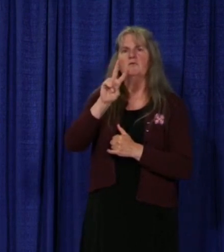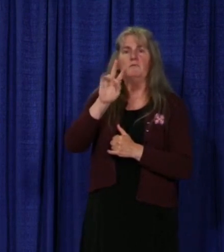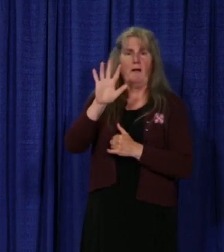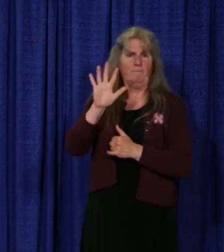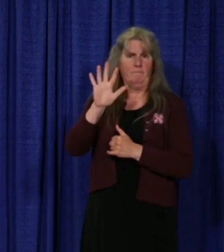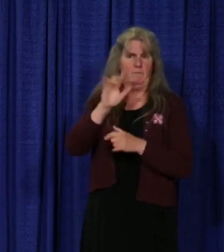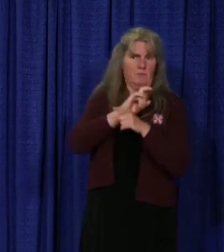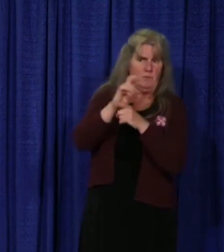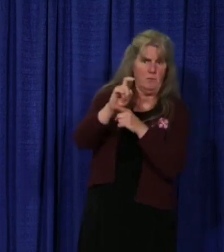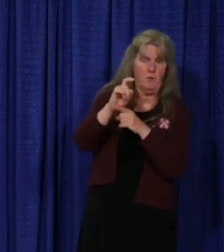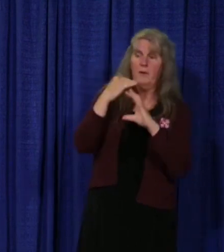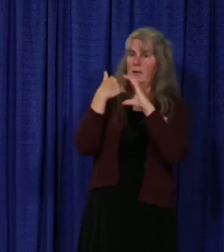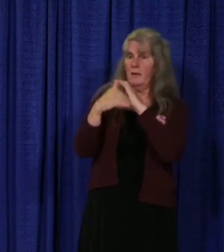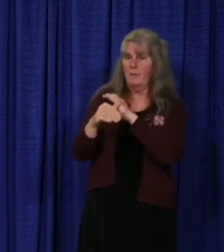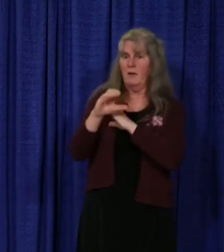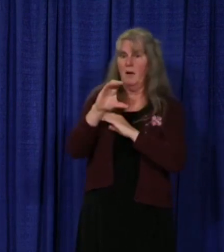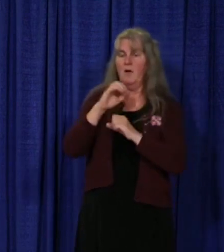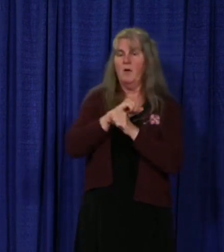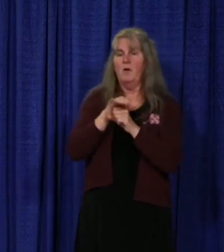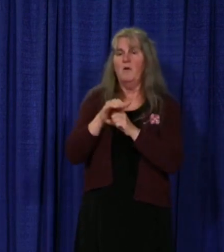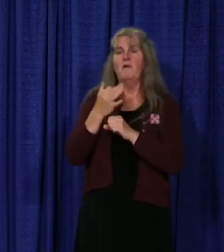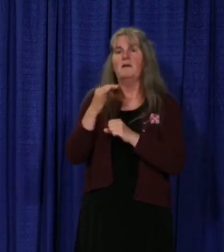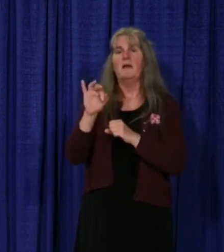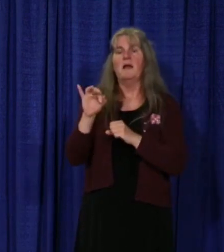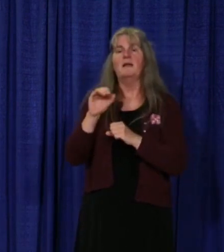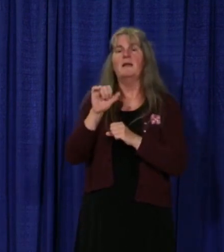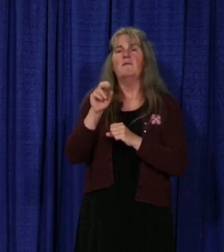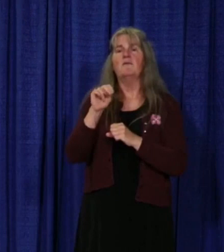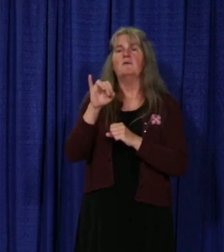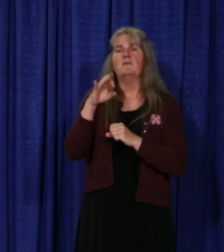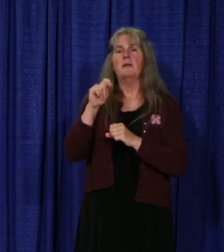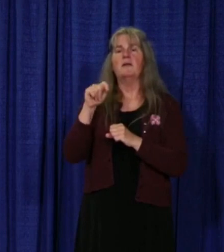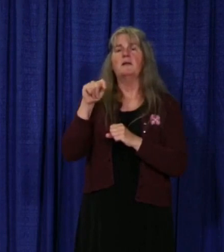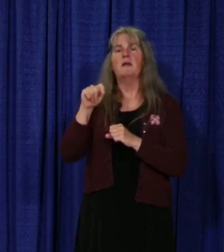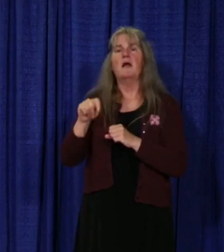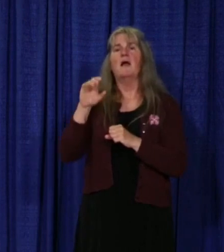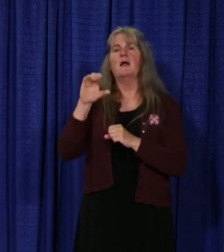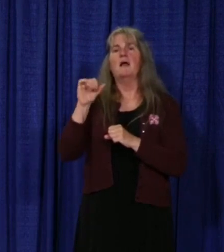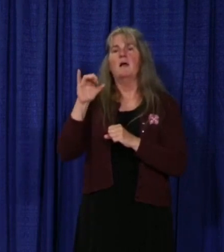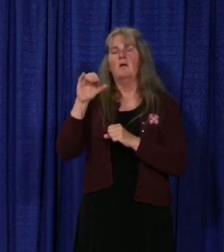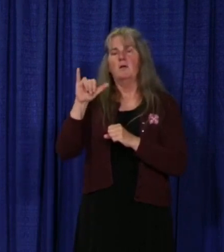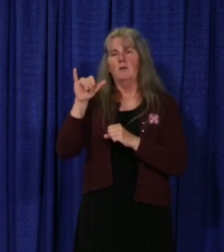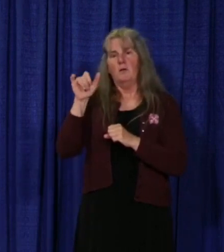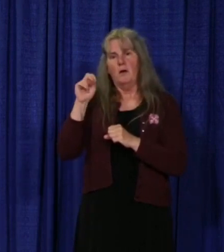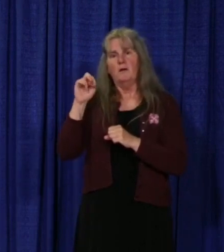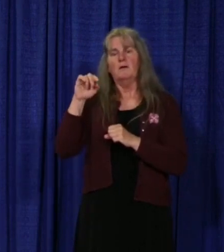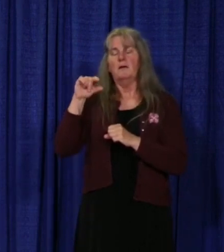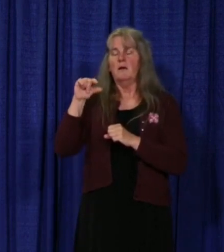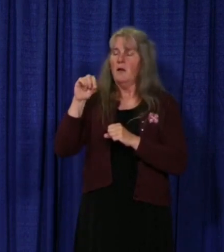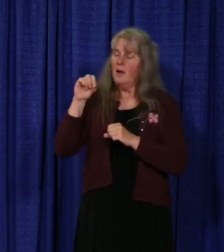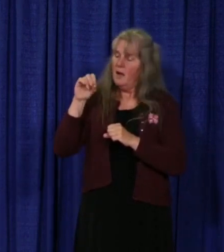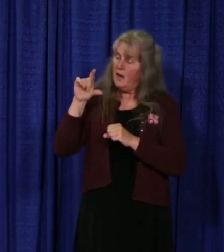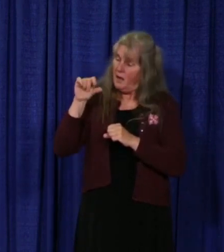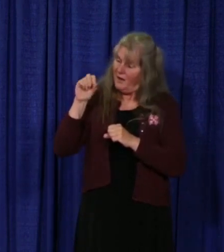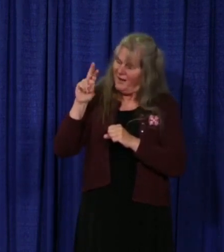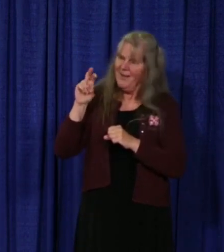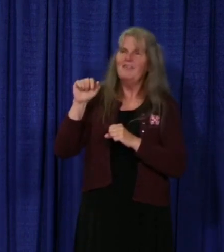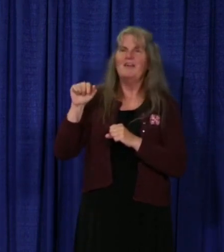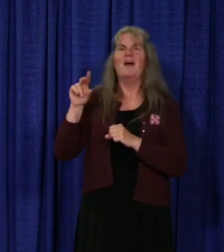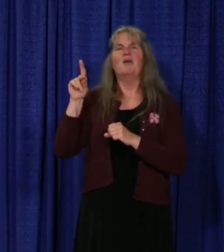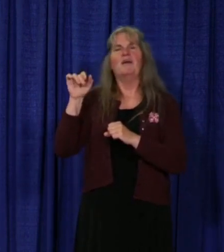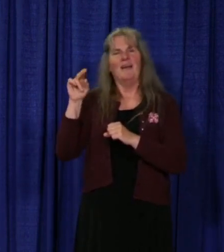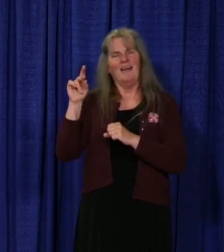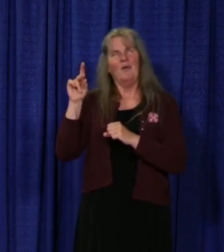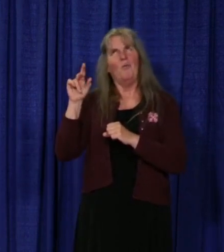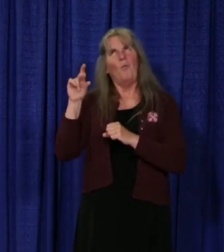1-877-374-0425, or also email COVID-19 enforcement at gov.yk.ca. So monitoring the situation, absolutely,